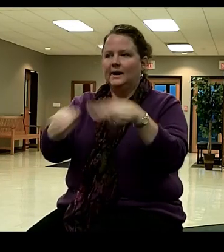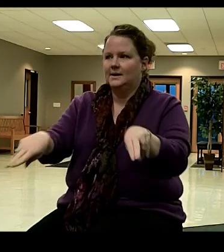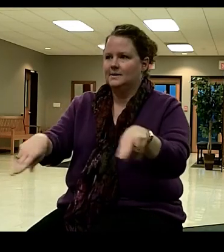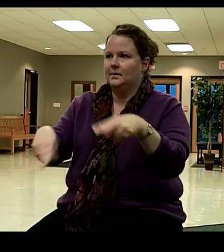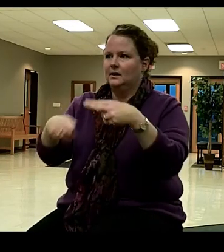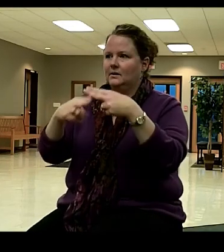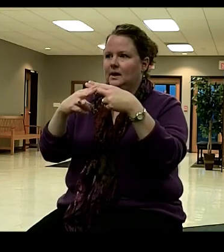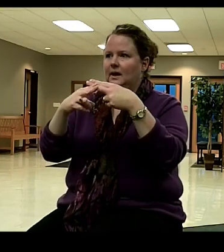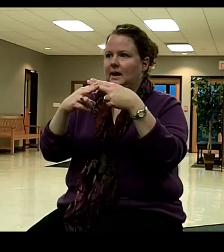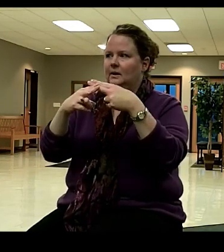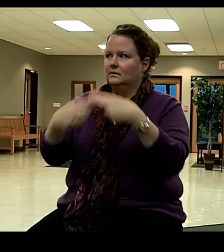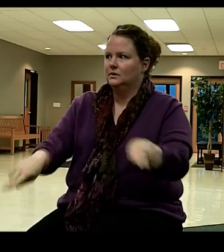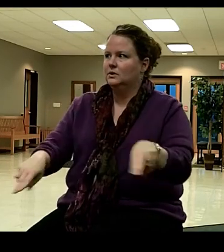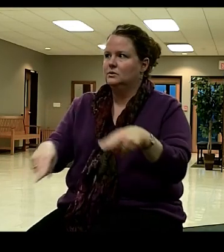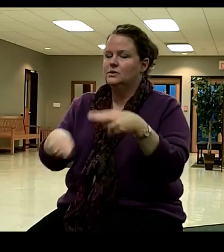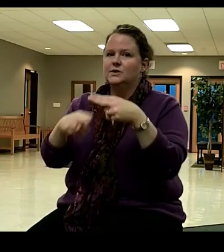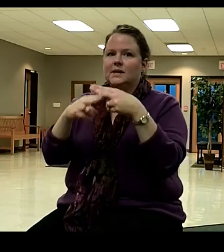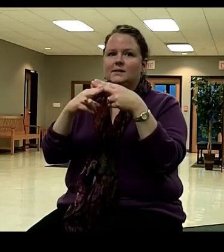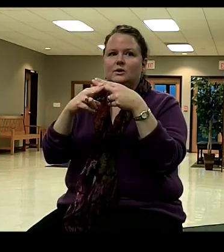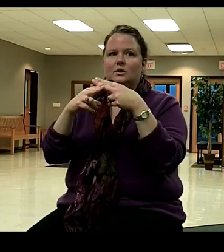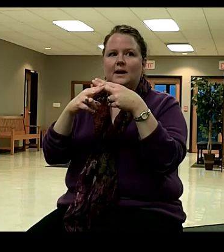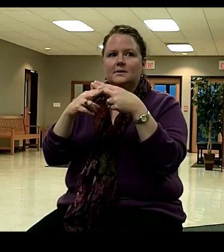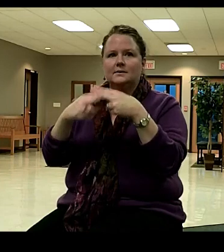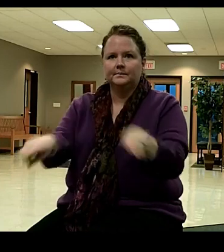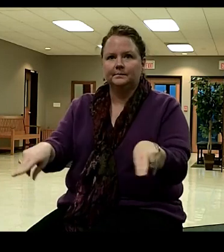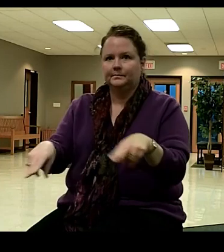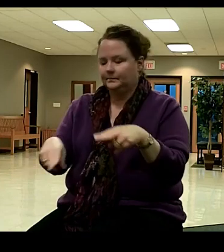something. Egg. Two sides that are cracked.